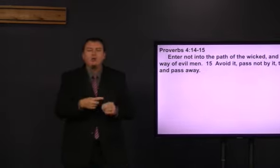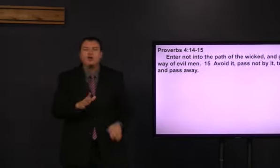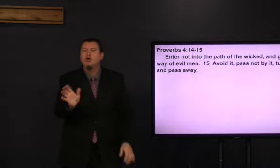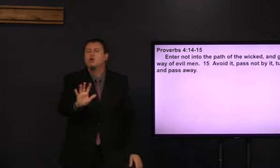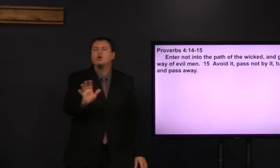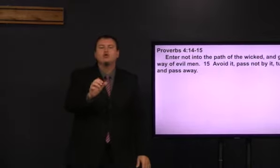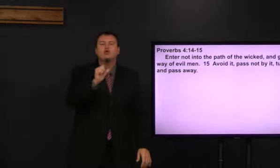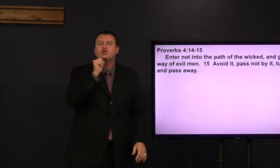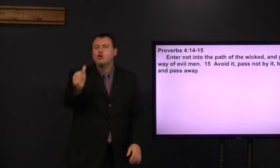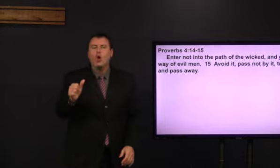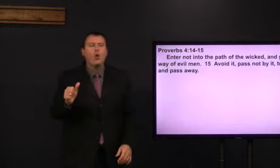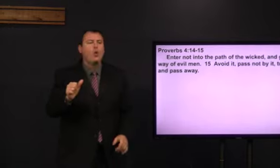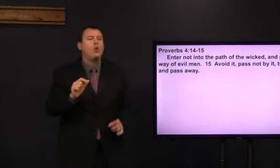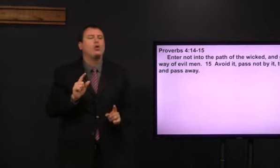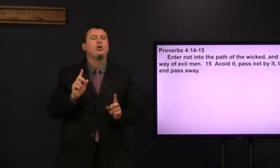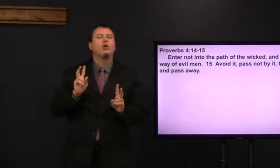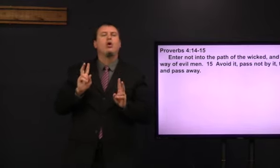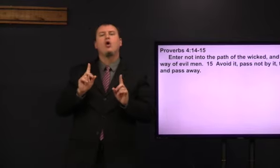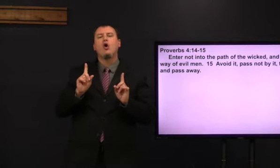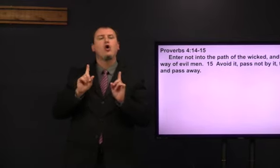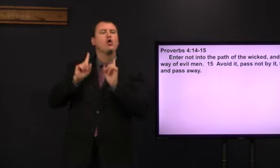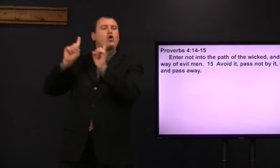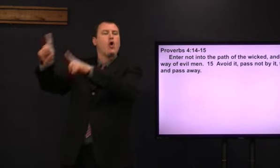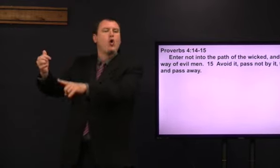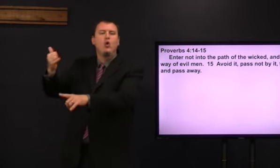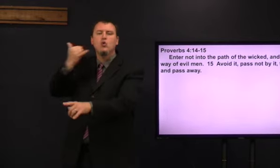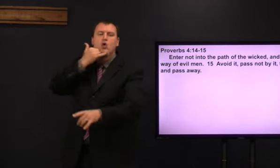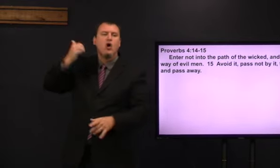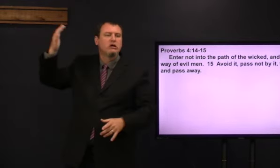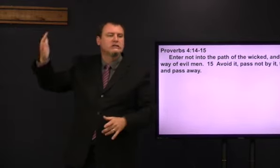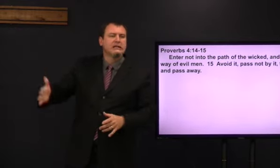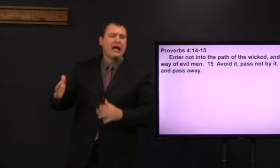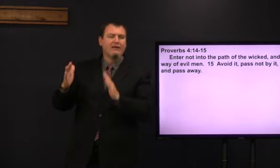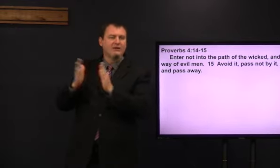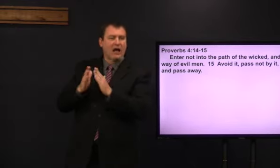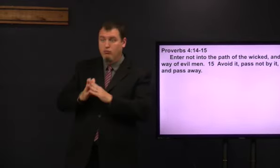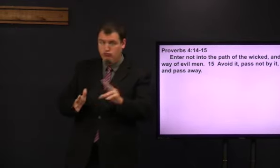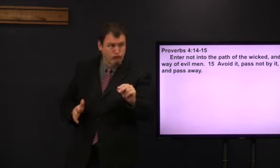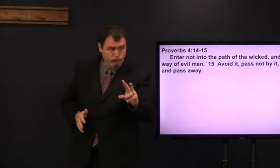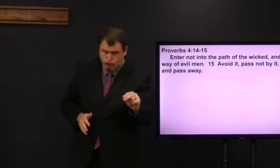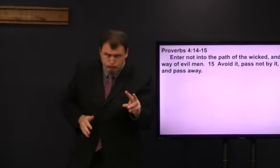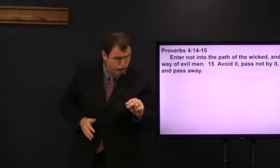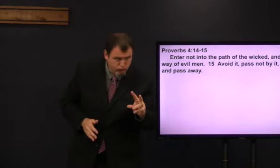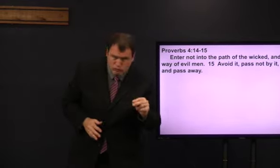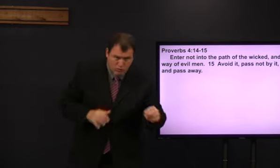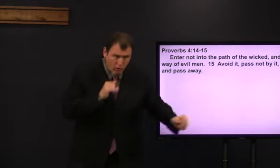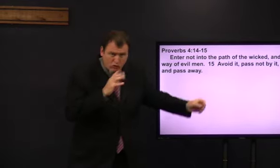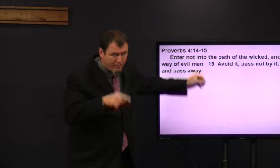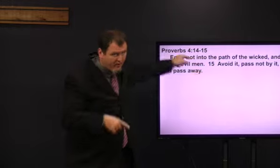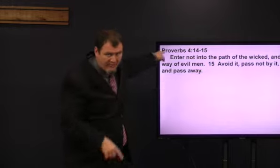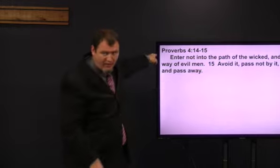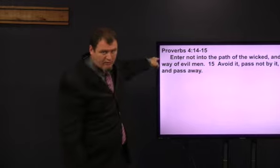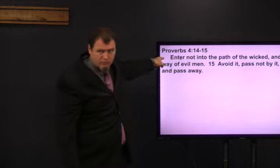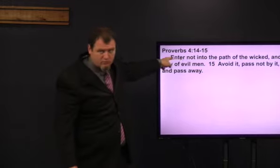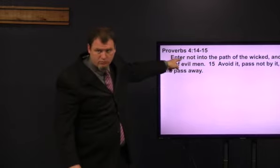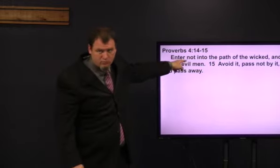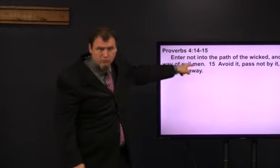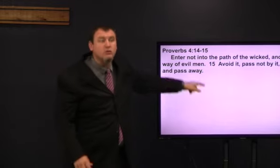So this verse is not about don't go to the wrong side of town. No, we're not talking about